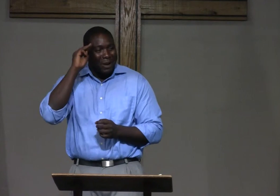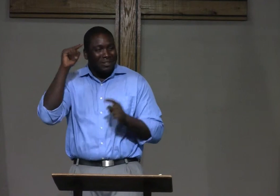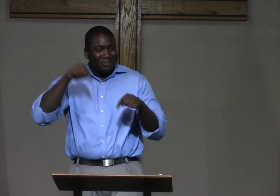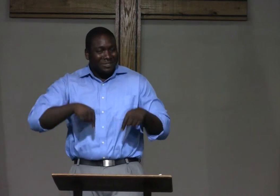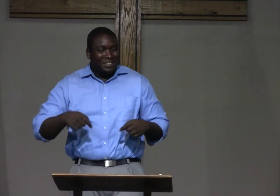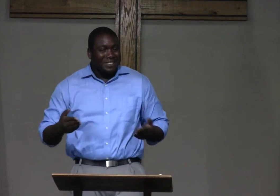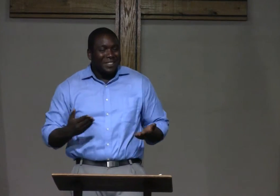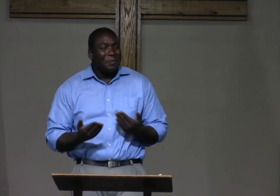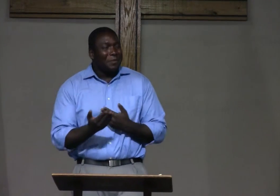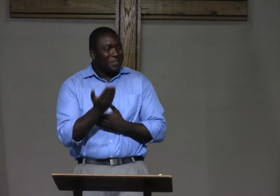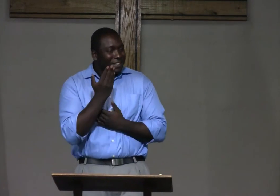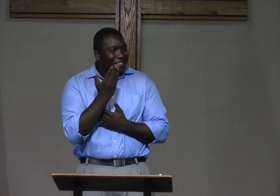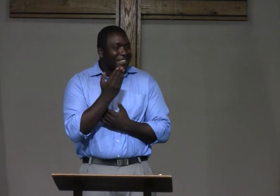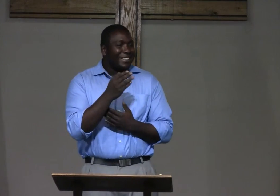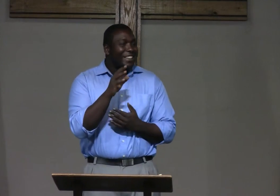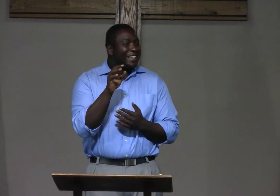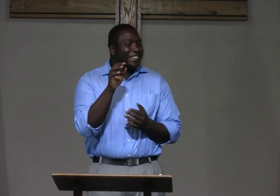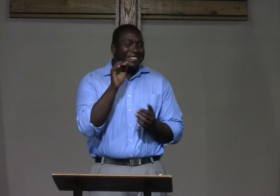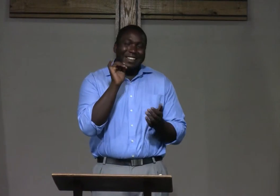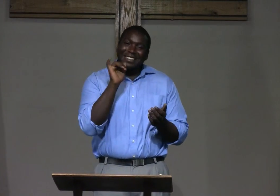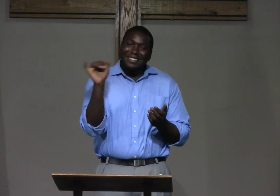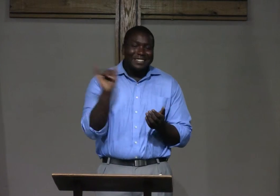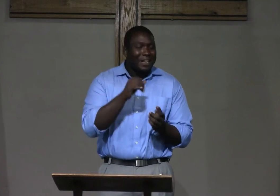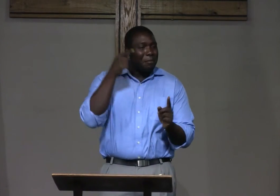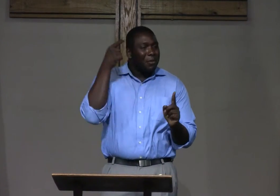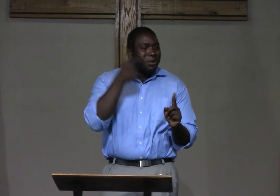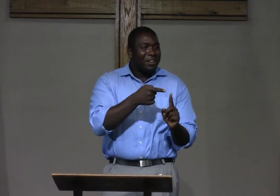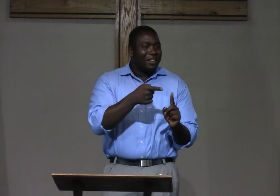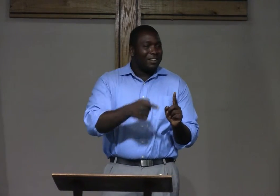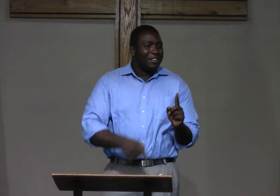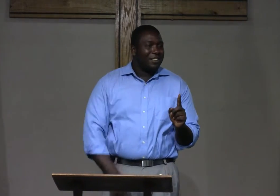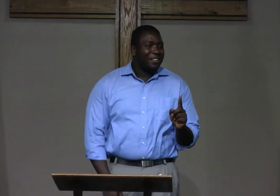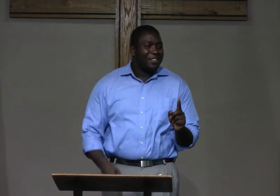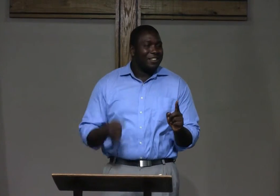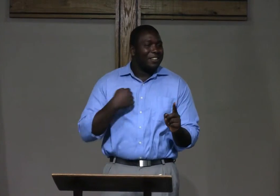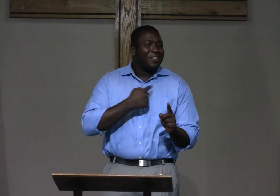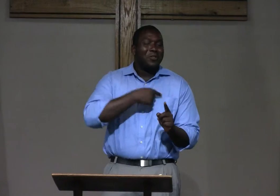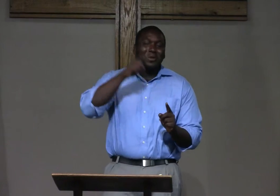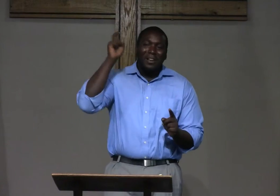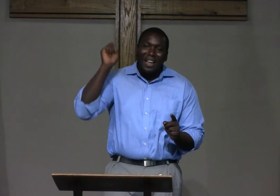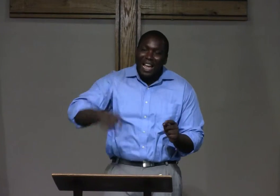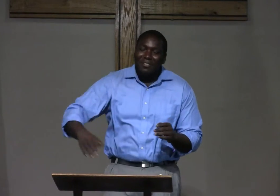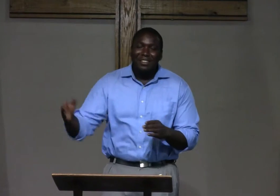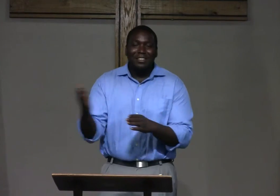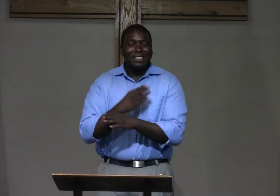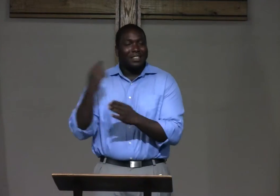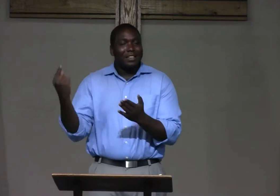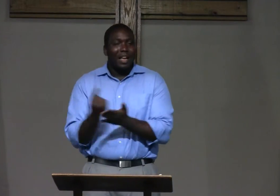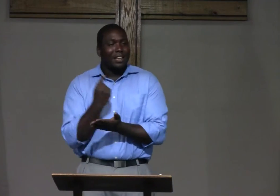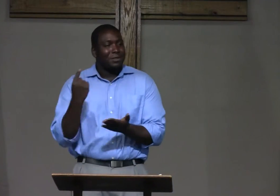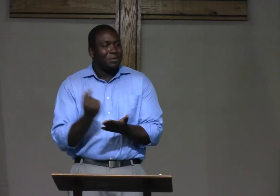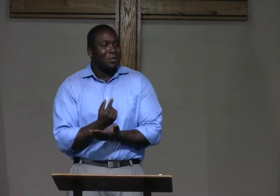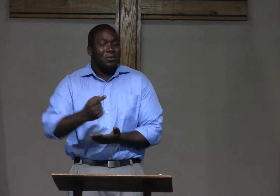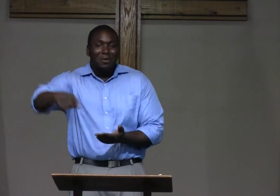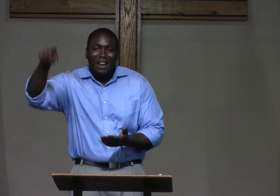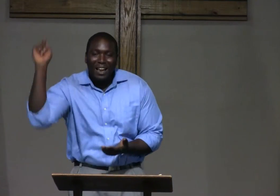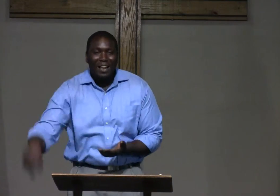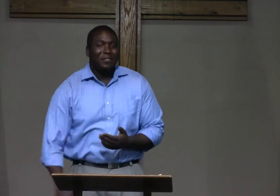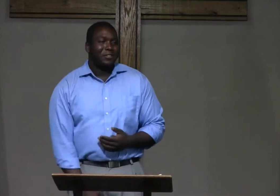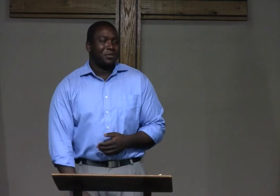This is just what Pastor Mark was speaking about this morning. This is the exact same point he was making. We have to share the gospel.